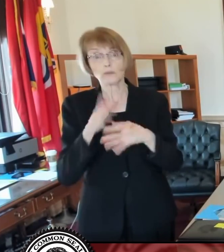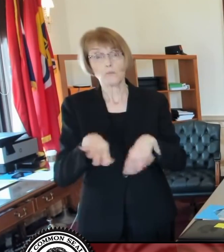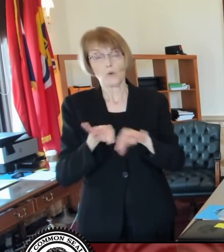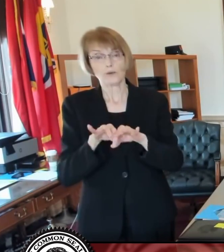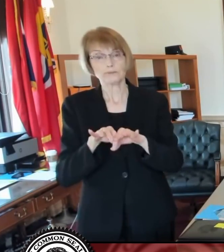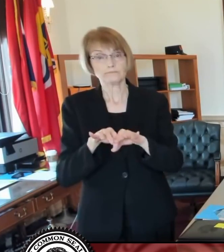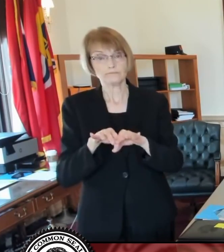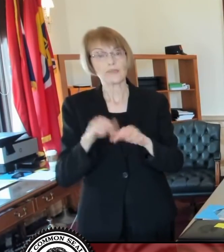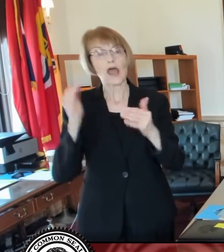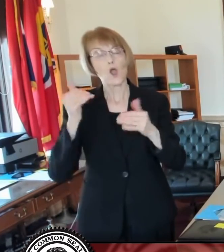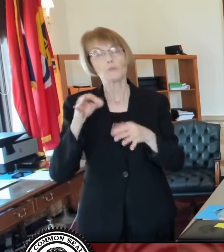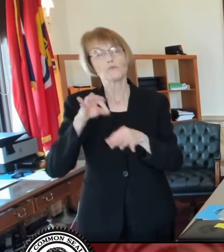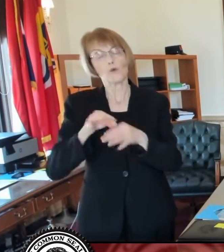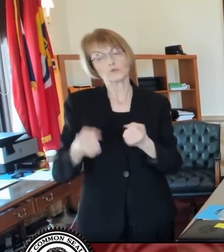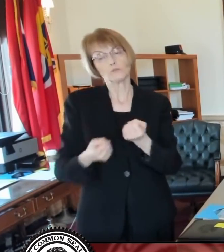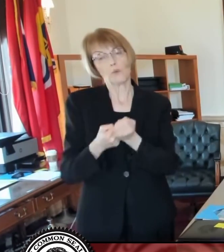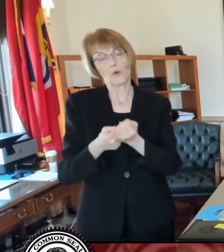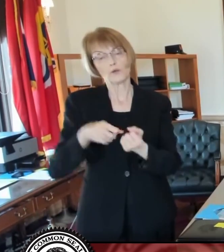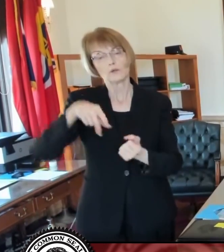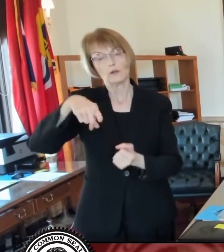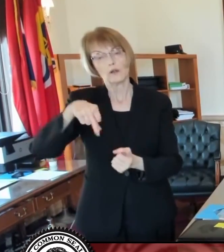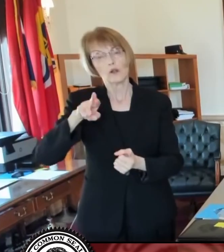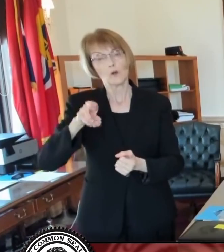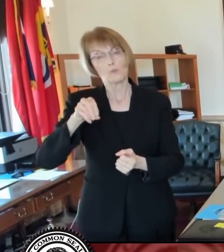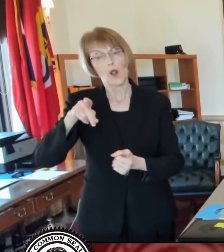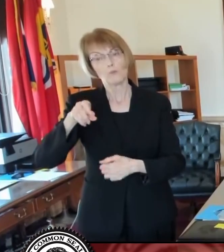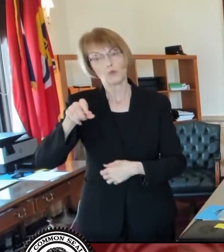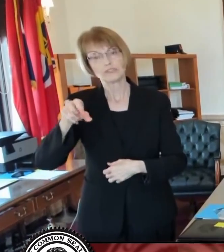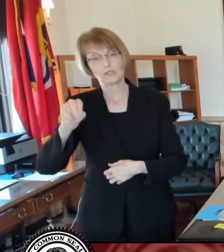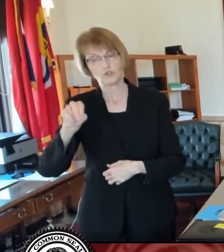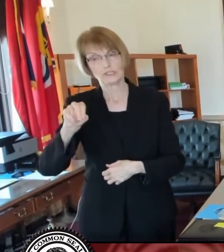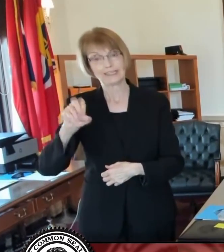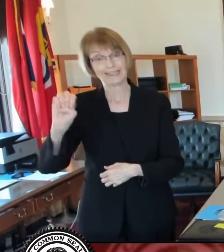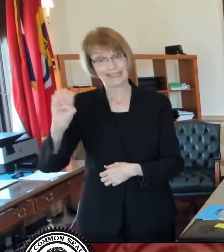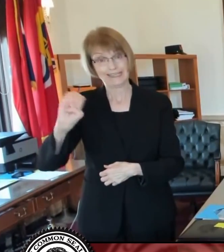you'll vote for Proposition E. Proposition E is the 1 cent,